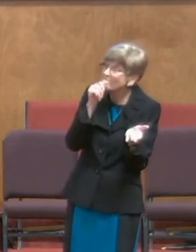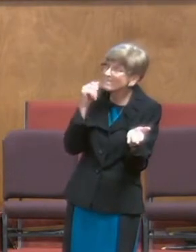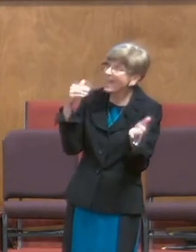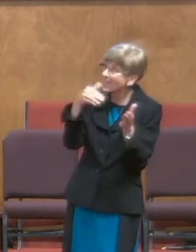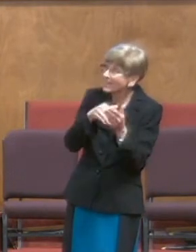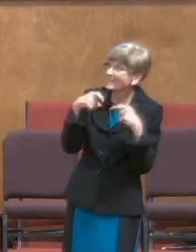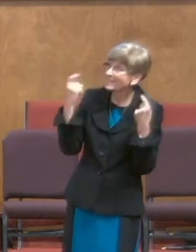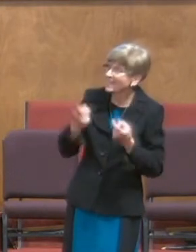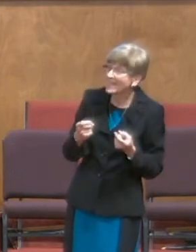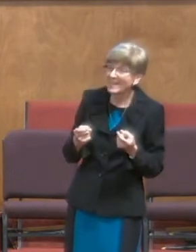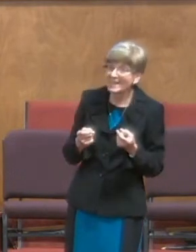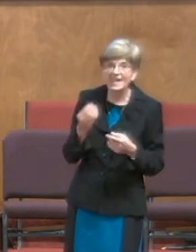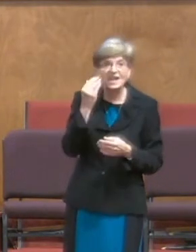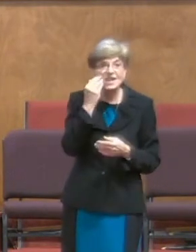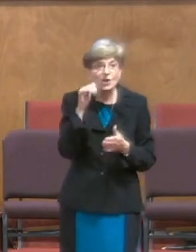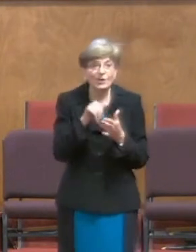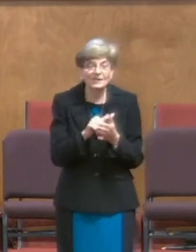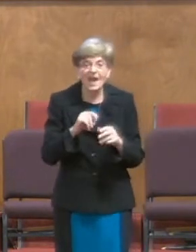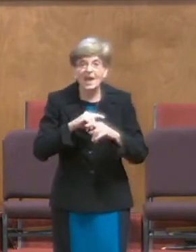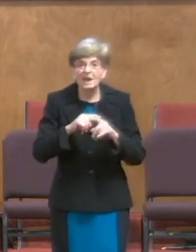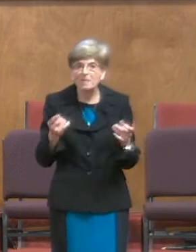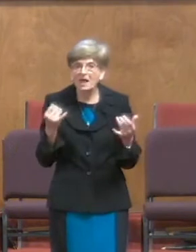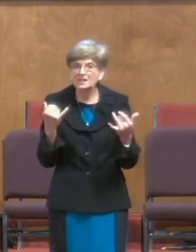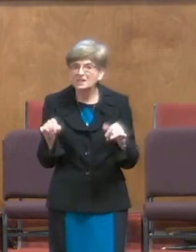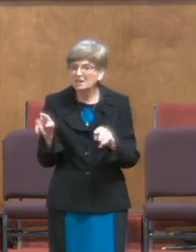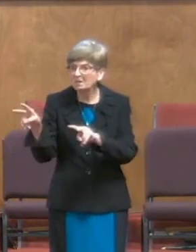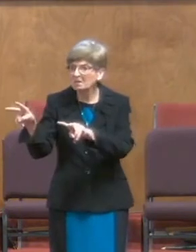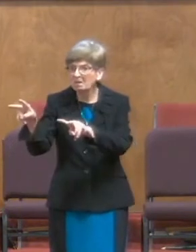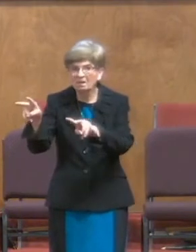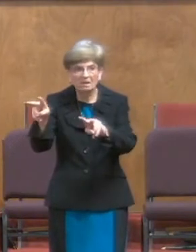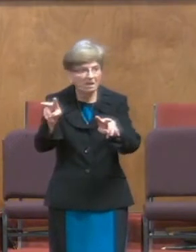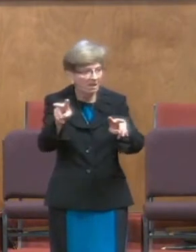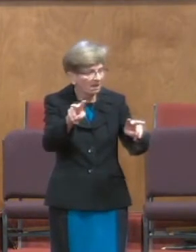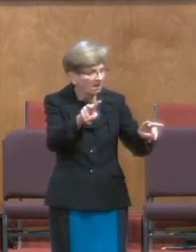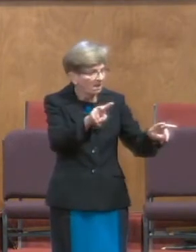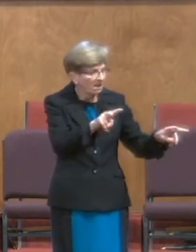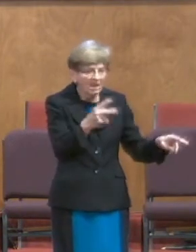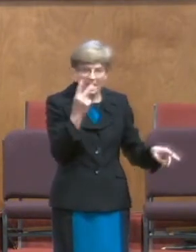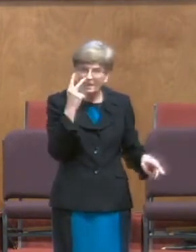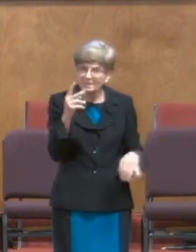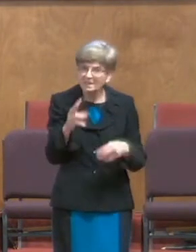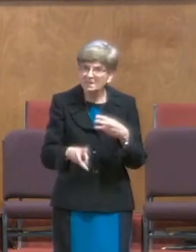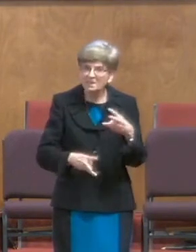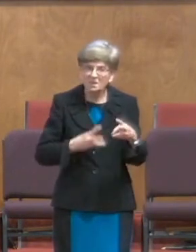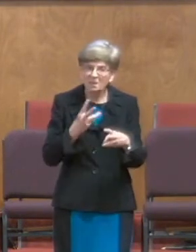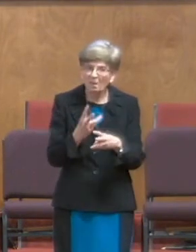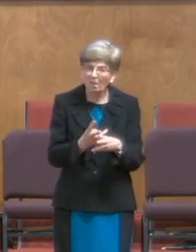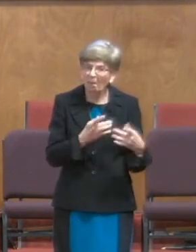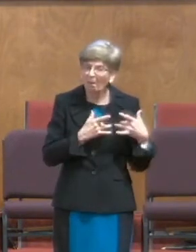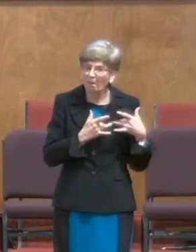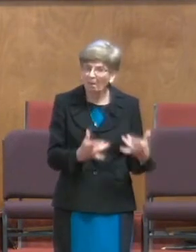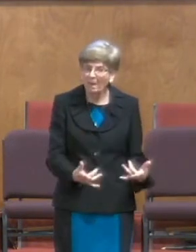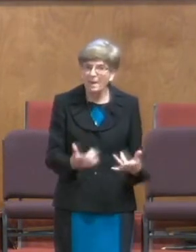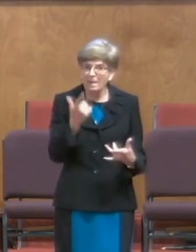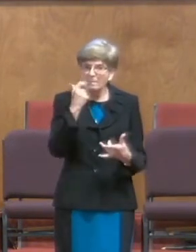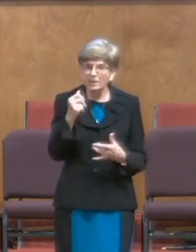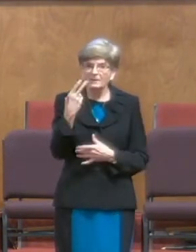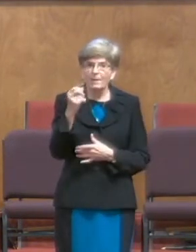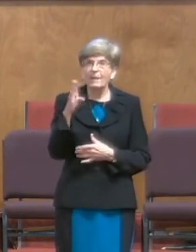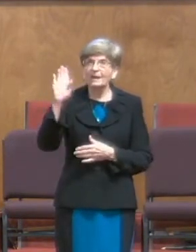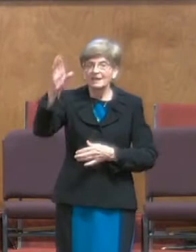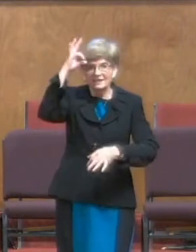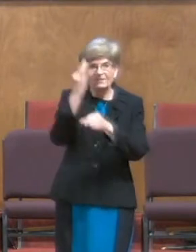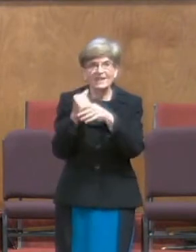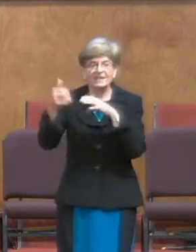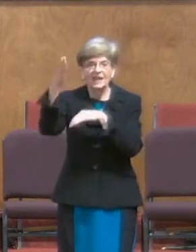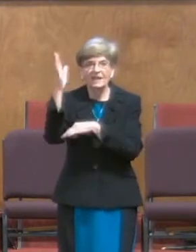all of these things, but he is looking around at the world. It's because of Habakkuk's faith in God that he stands and he